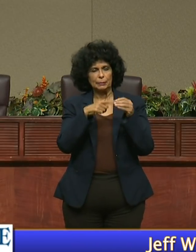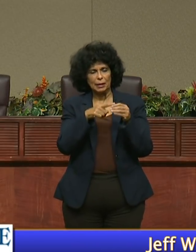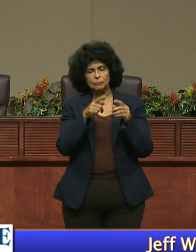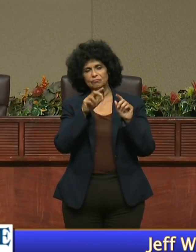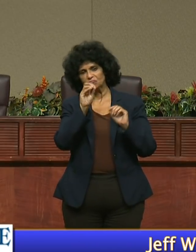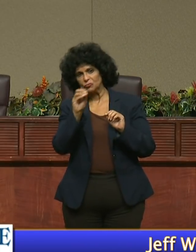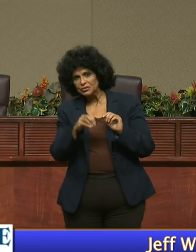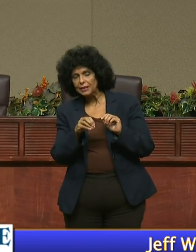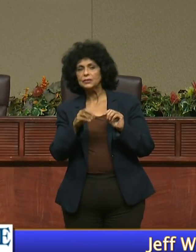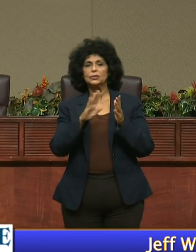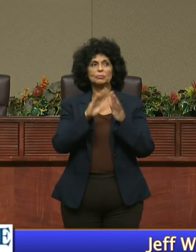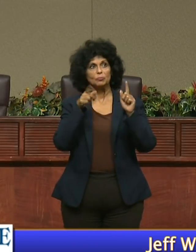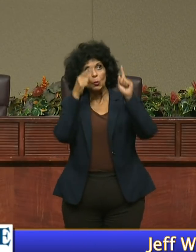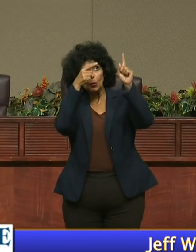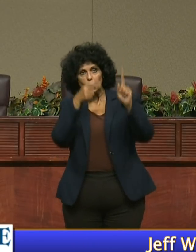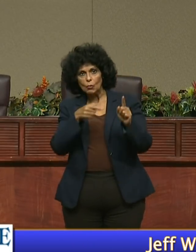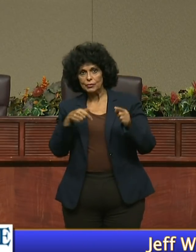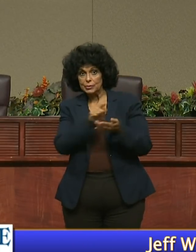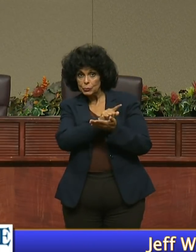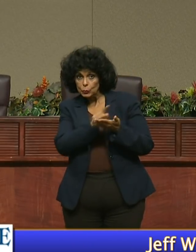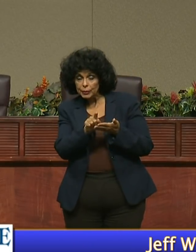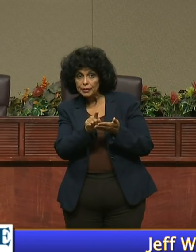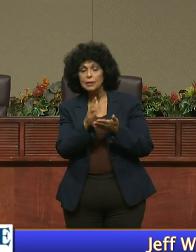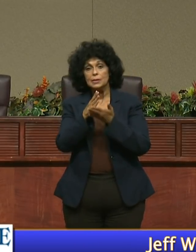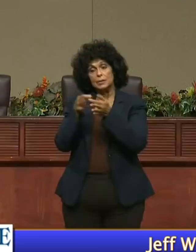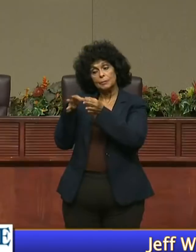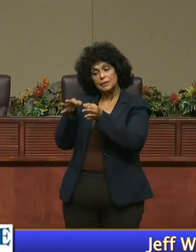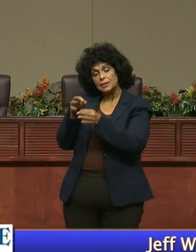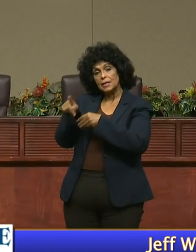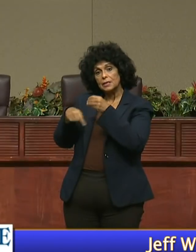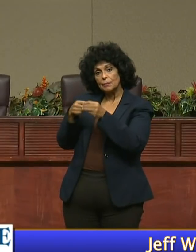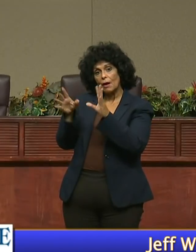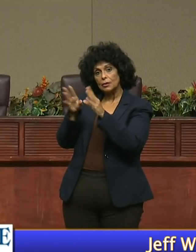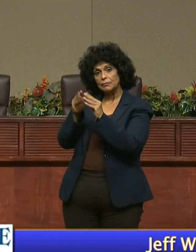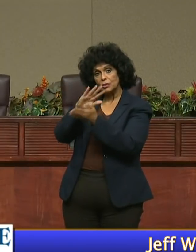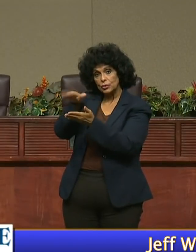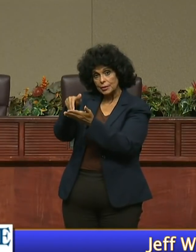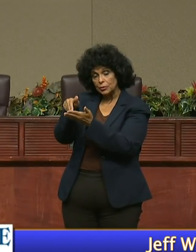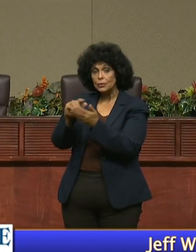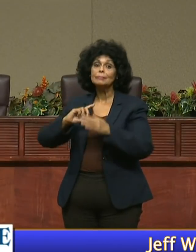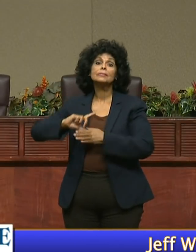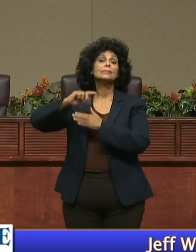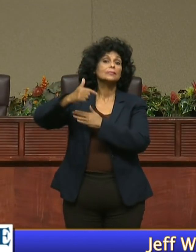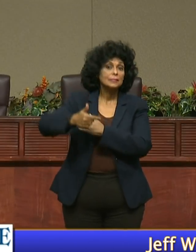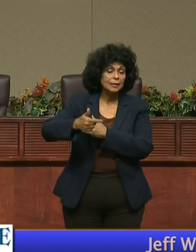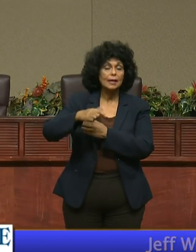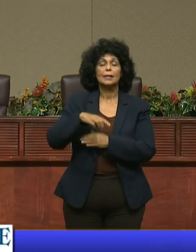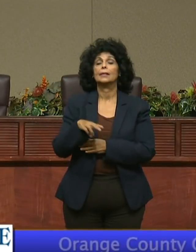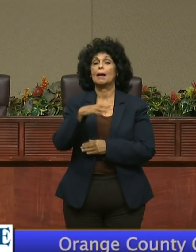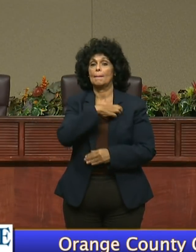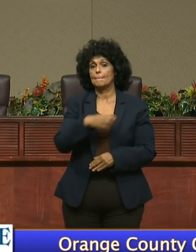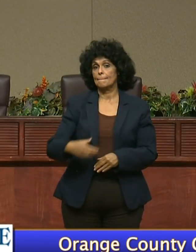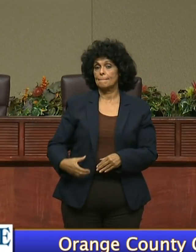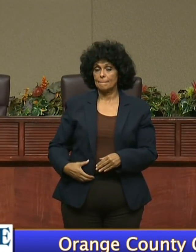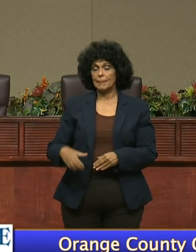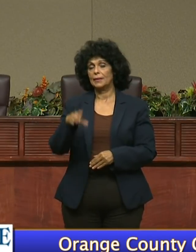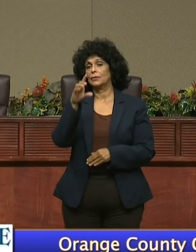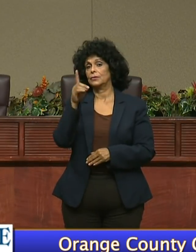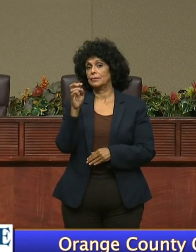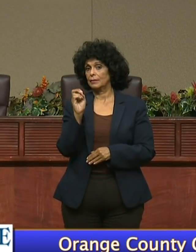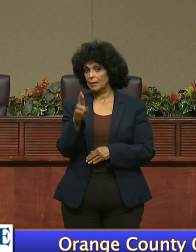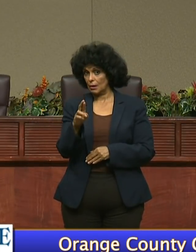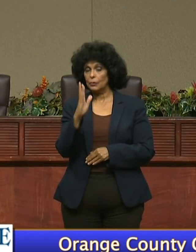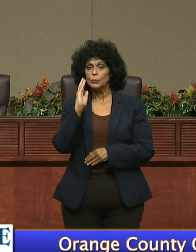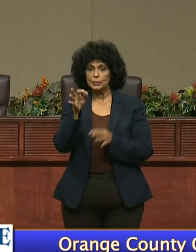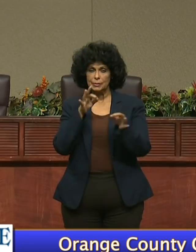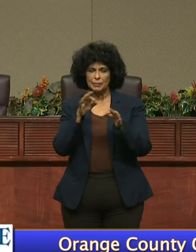of movement over at our convention center. Orlando Mayor Buddy Dyer will also discuss what is taking place in the city of Orlando. Dr. Raul Pino from the